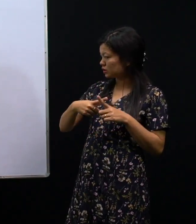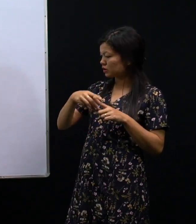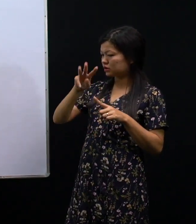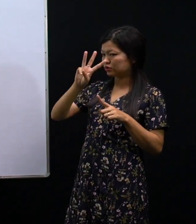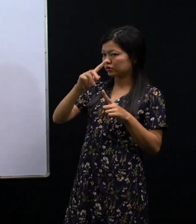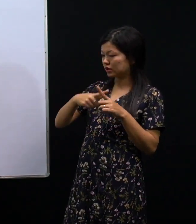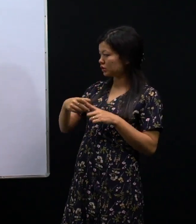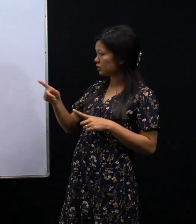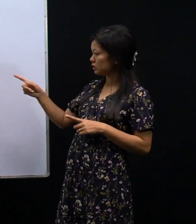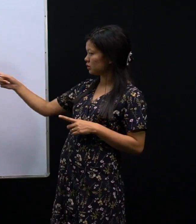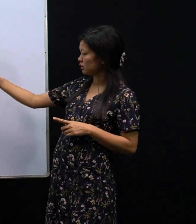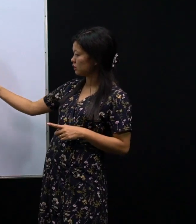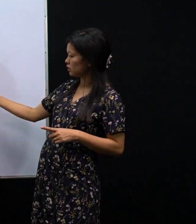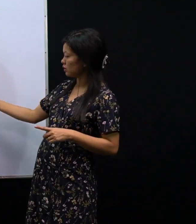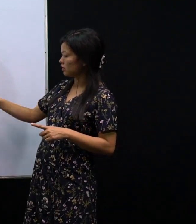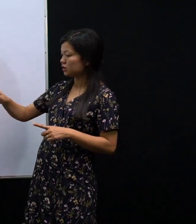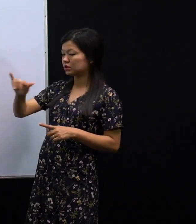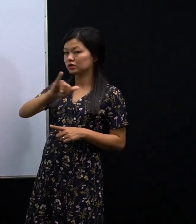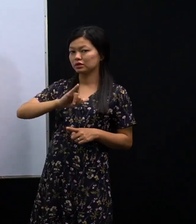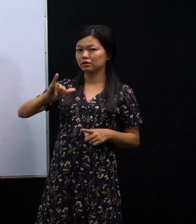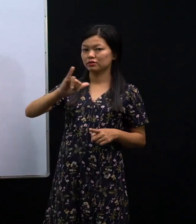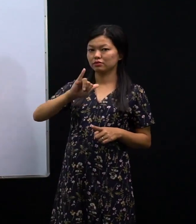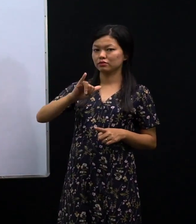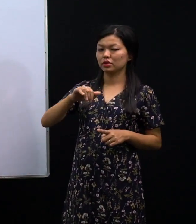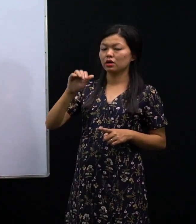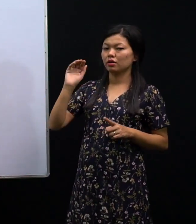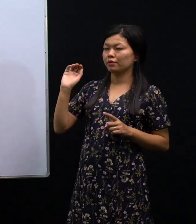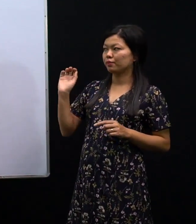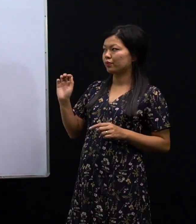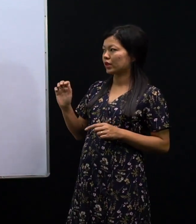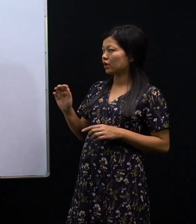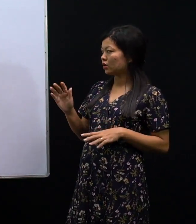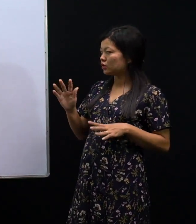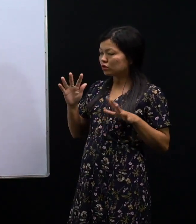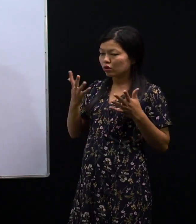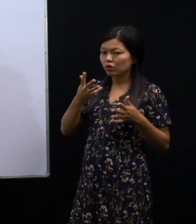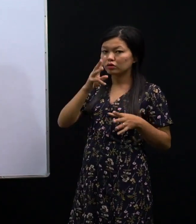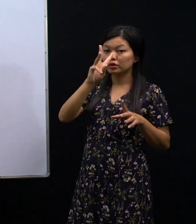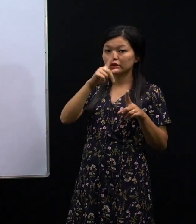common. That means either 3x is positive